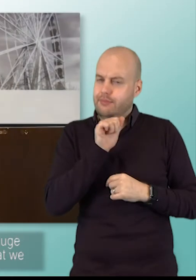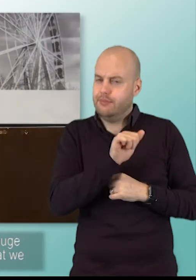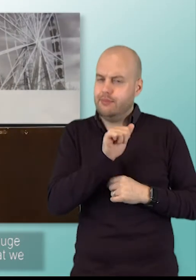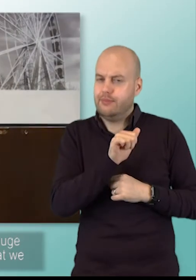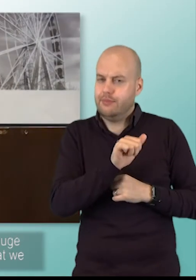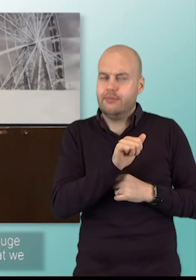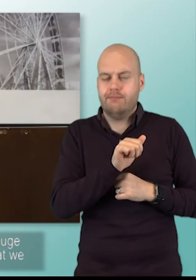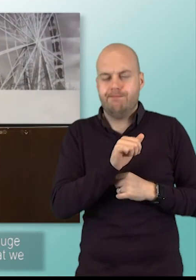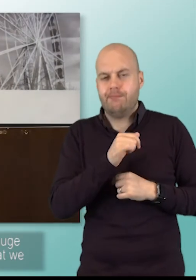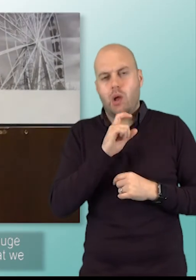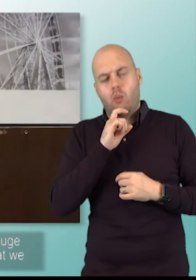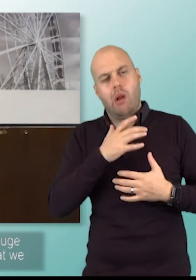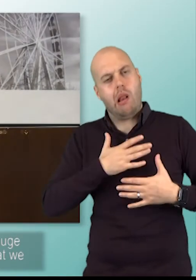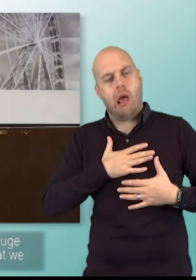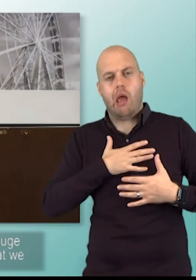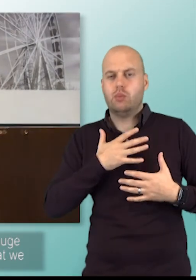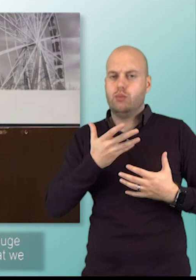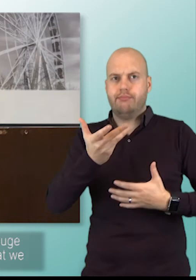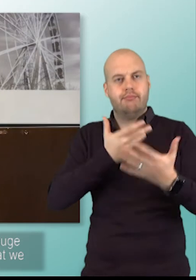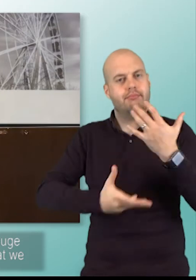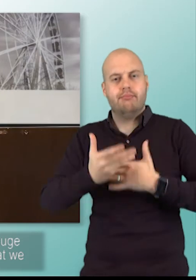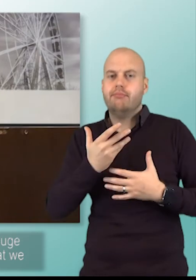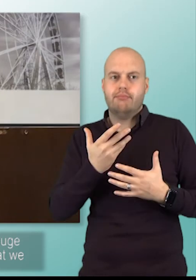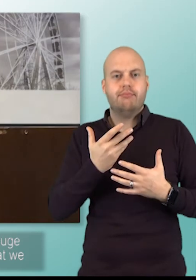I'd love to hear about the opportunities. There's a huge amount